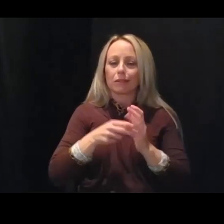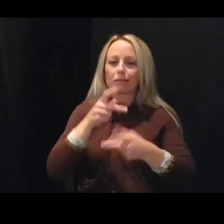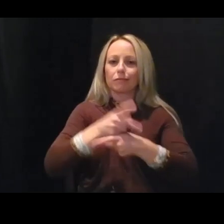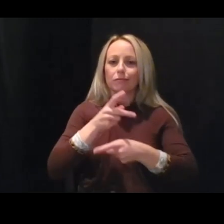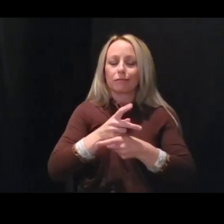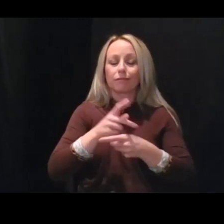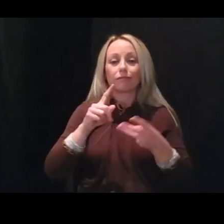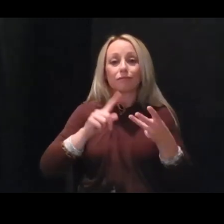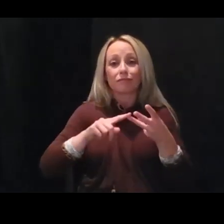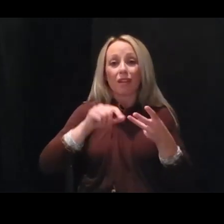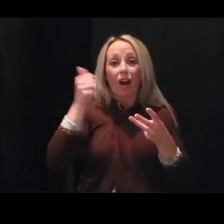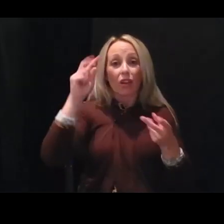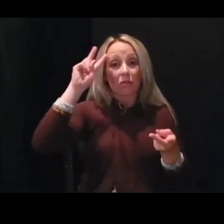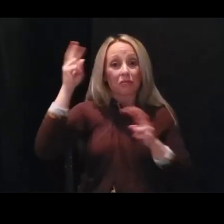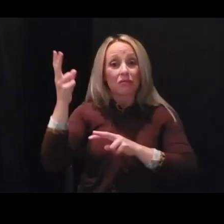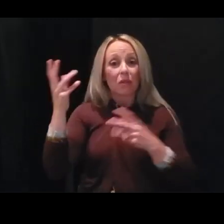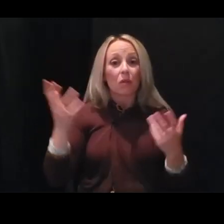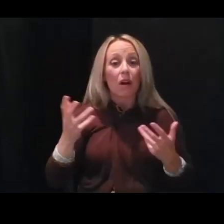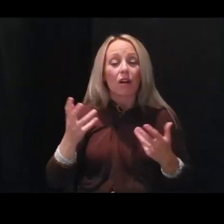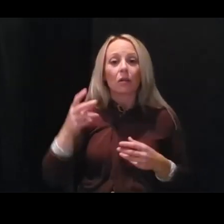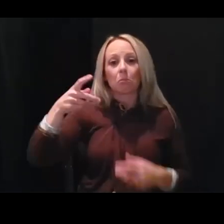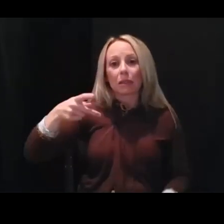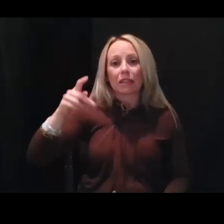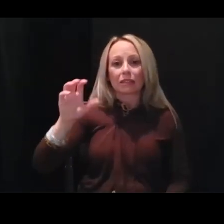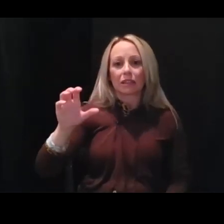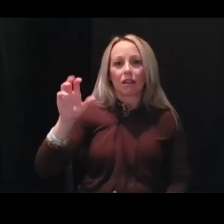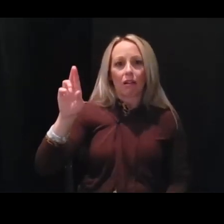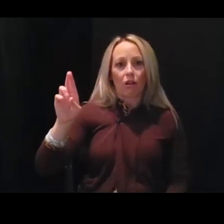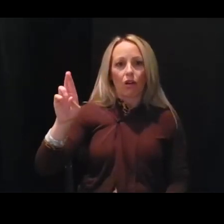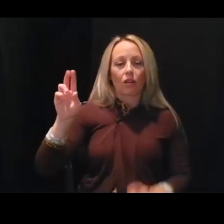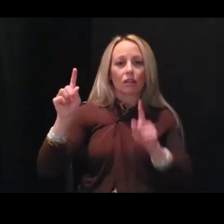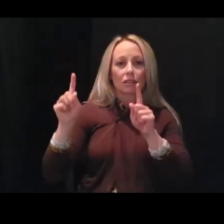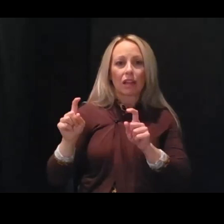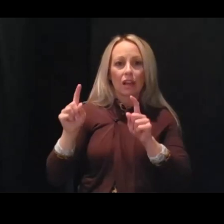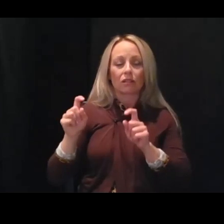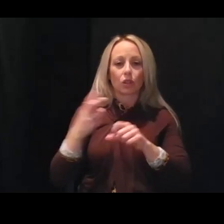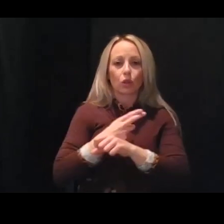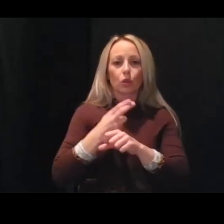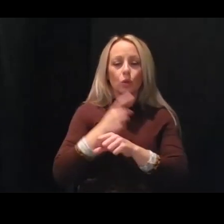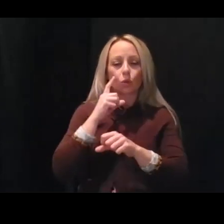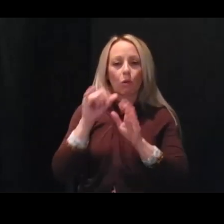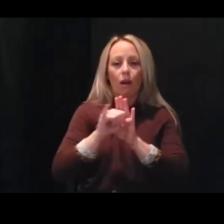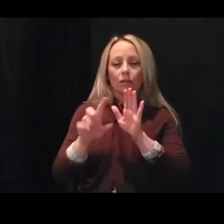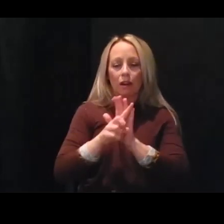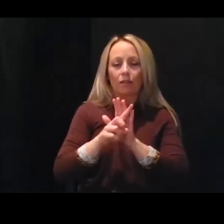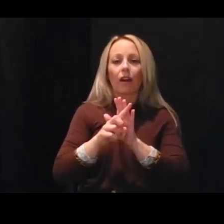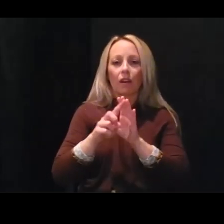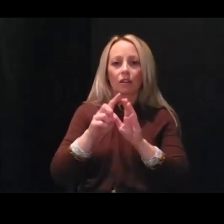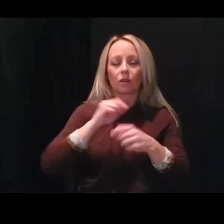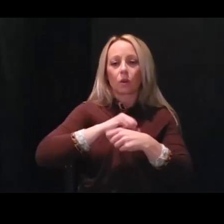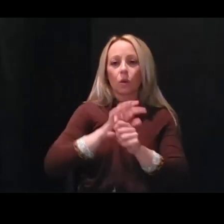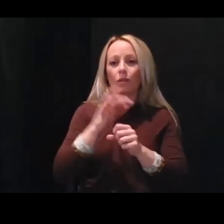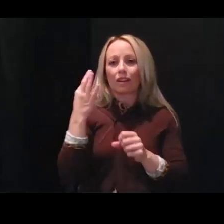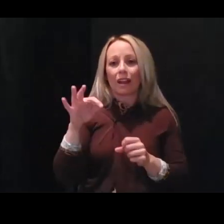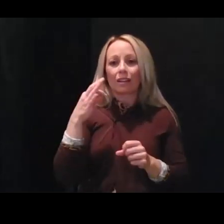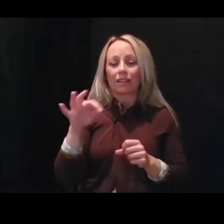Misconception number 3, the PCR test, the test that's used to identify current infections of COVID-19, doesn't really even tell